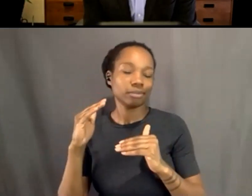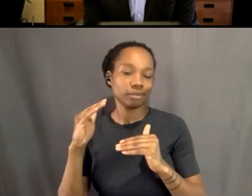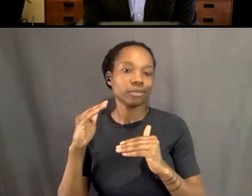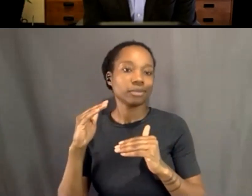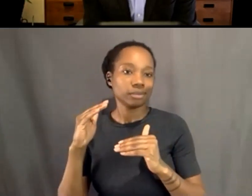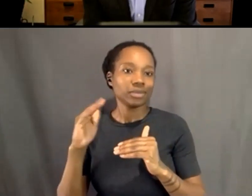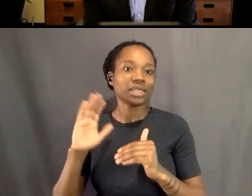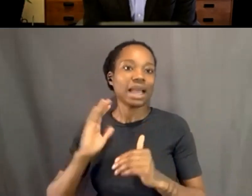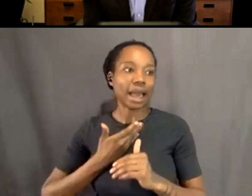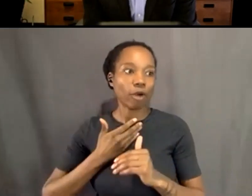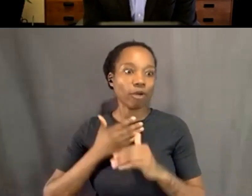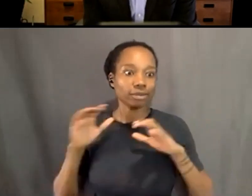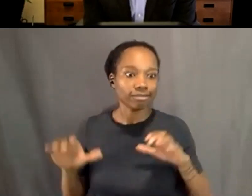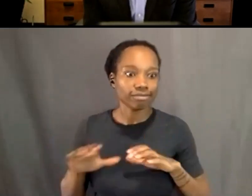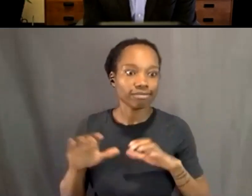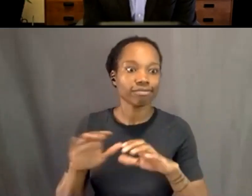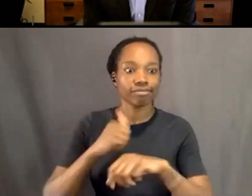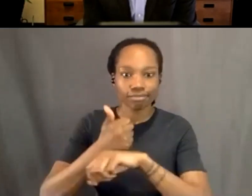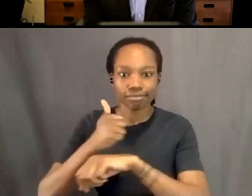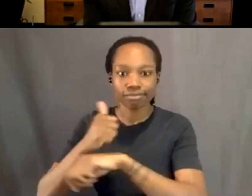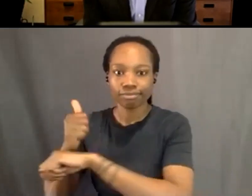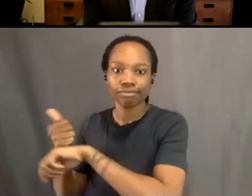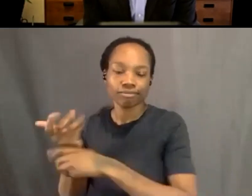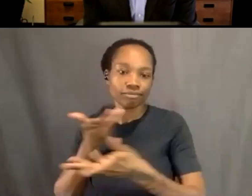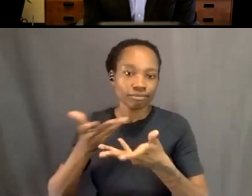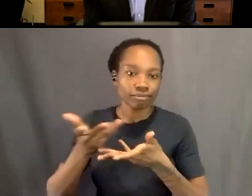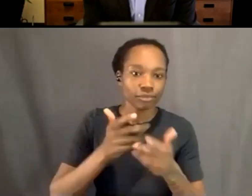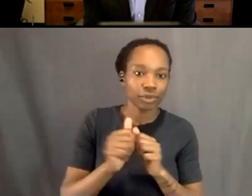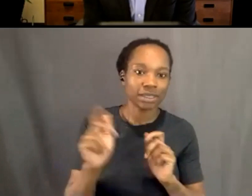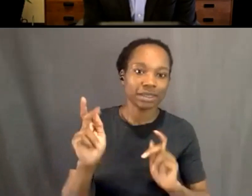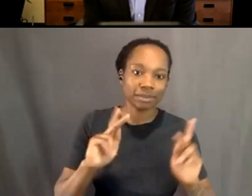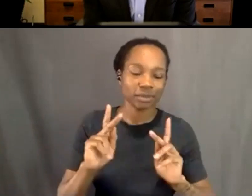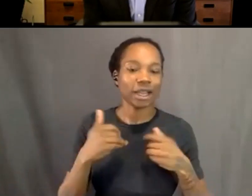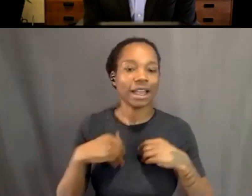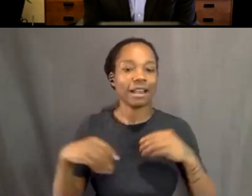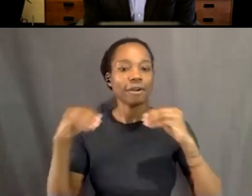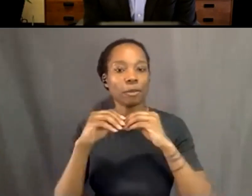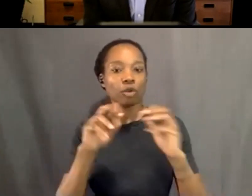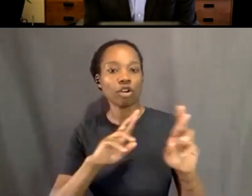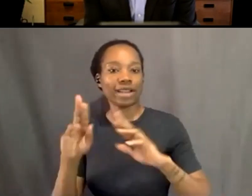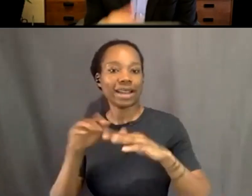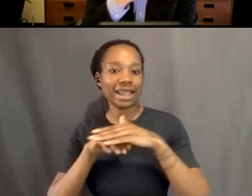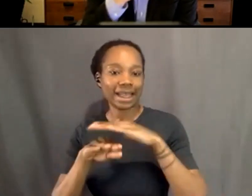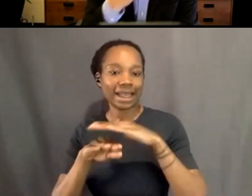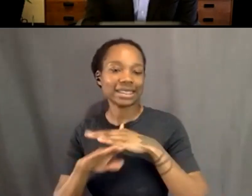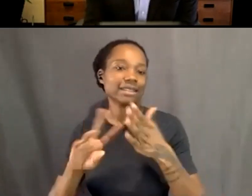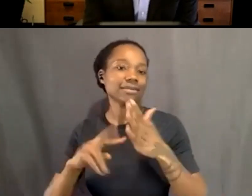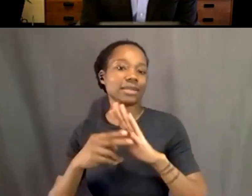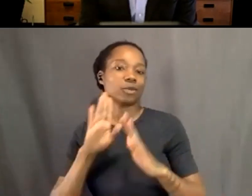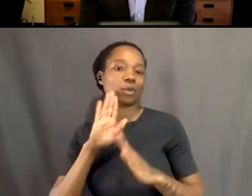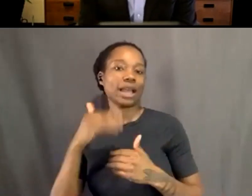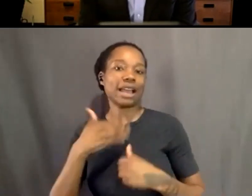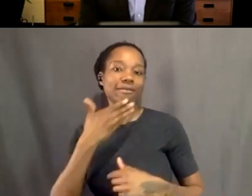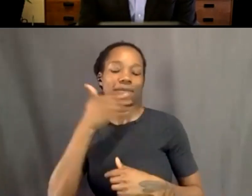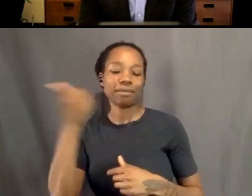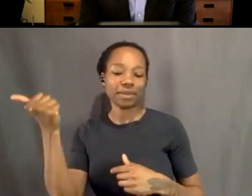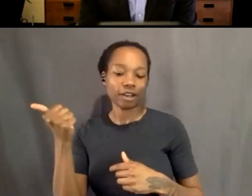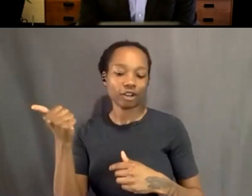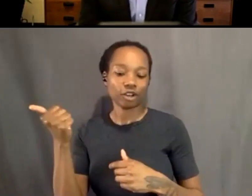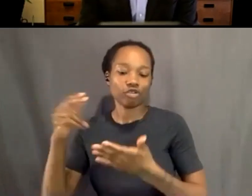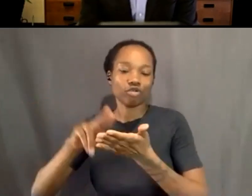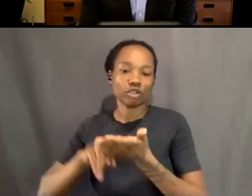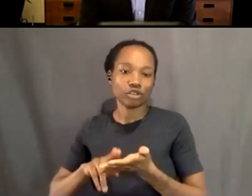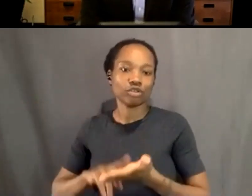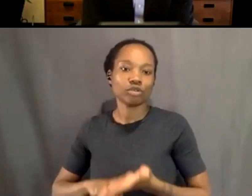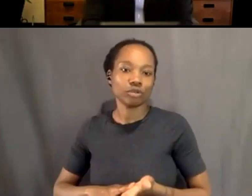and having access be more readily available, that we'll have a better uptake. Thank you so